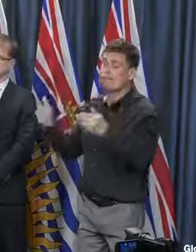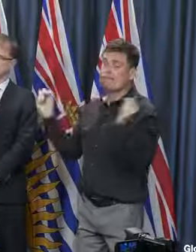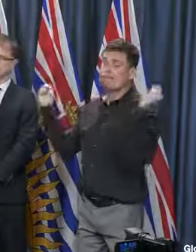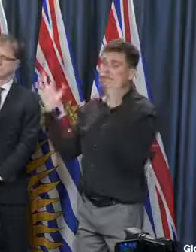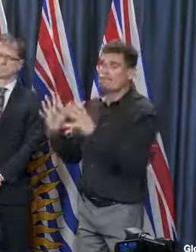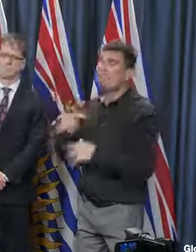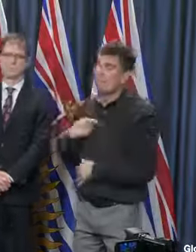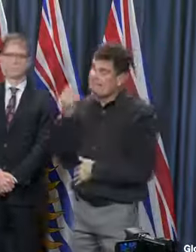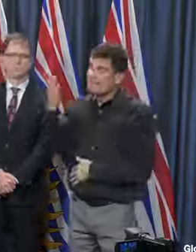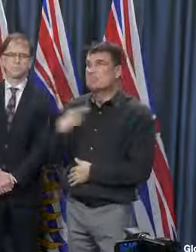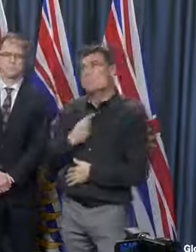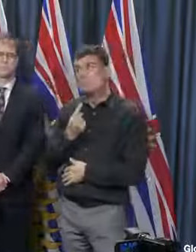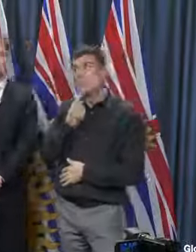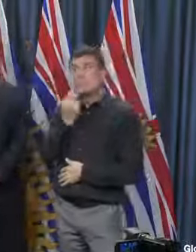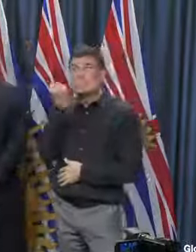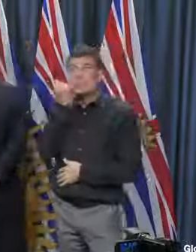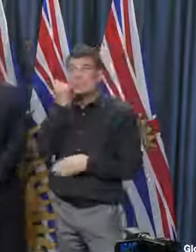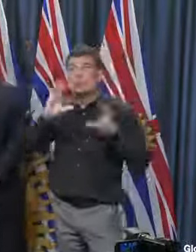Tom.